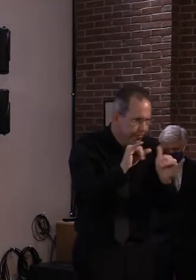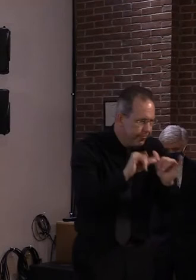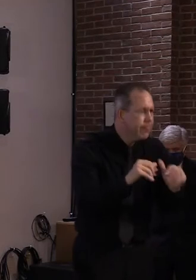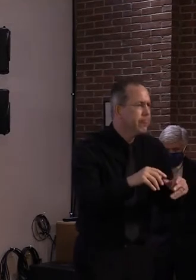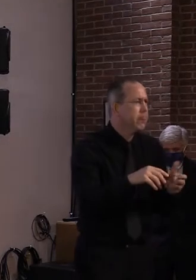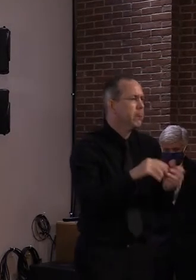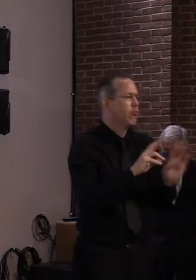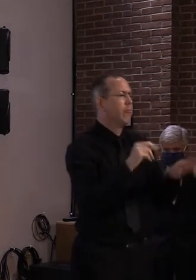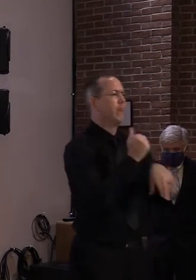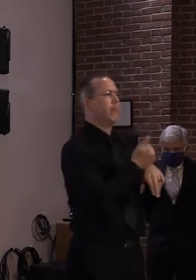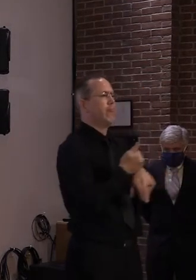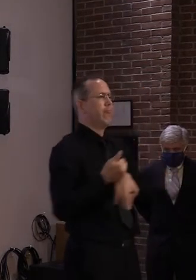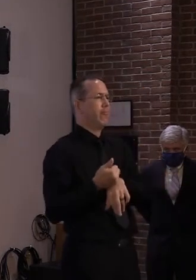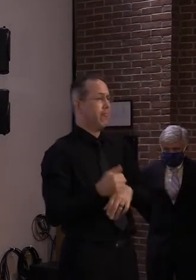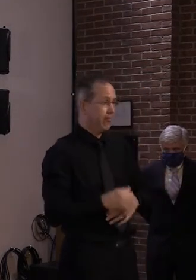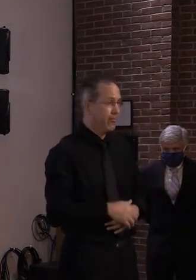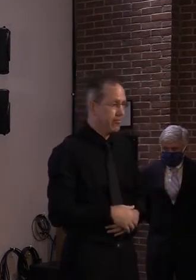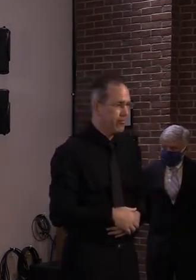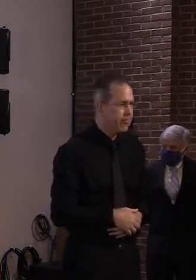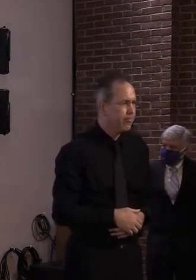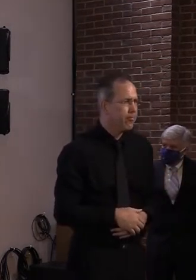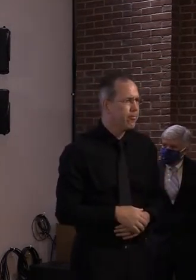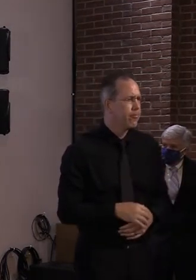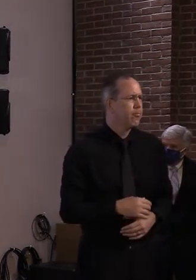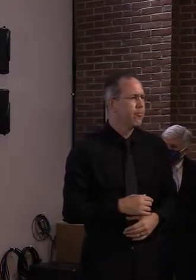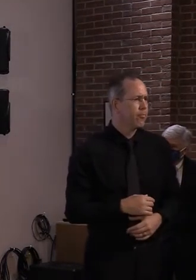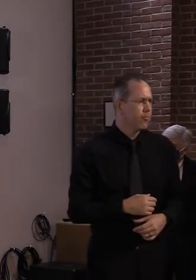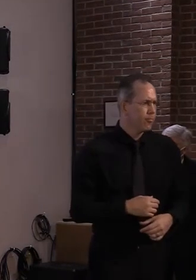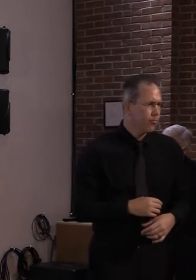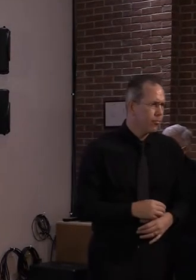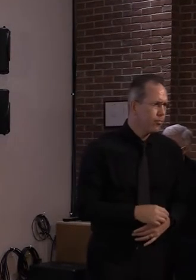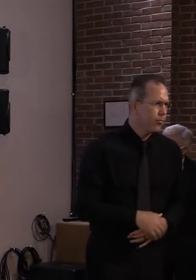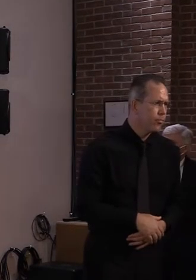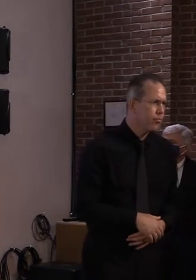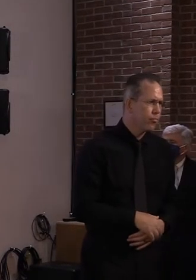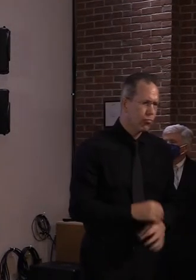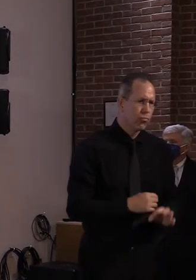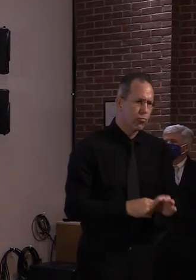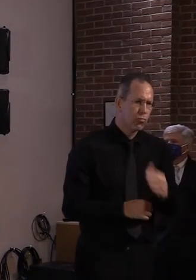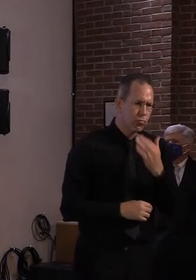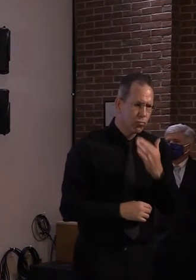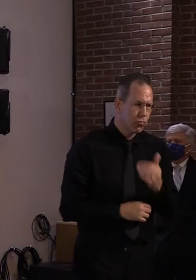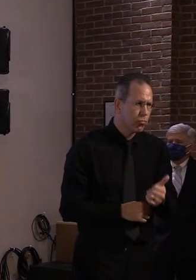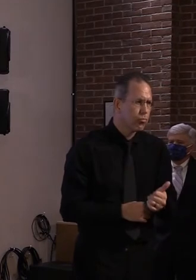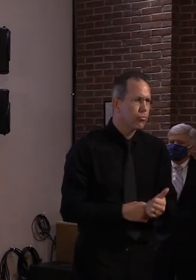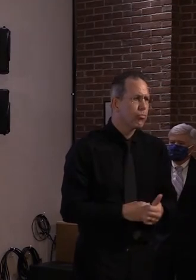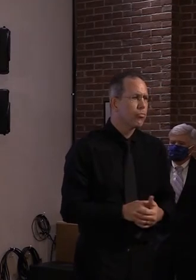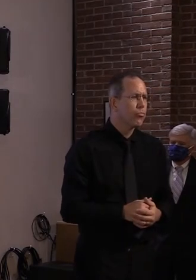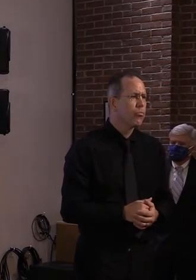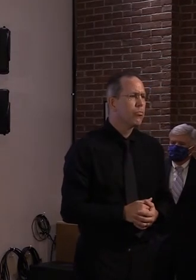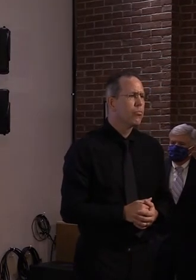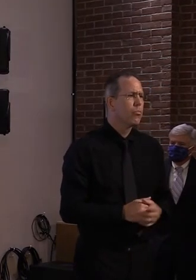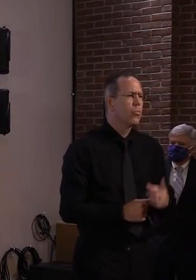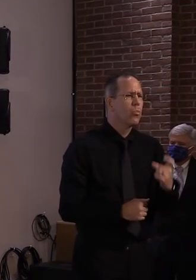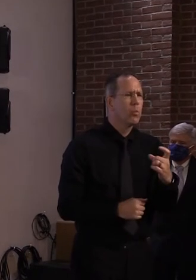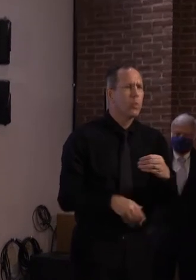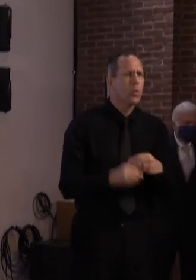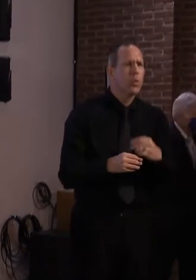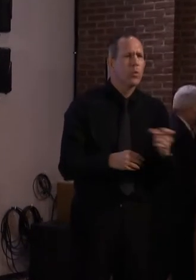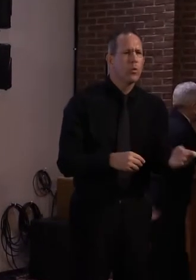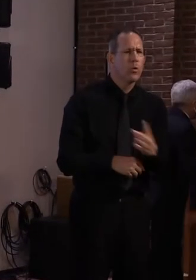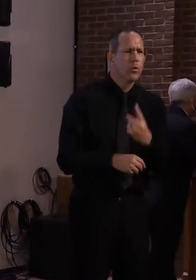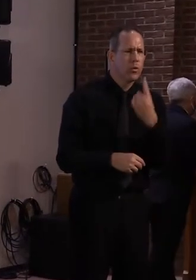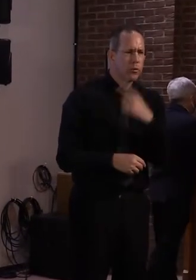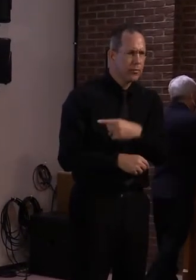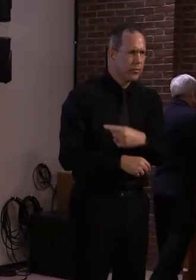All right, thank you. Hopefully quick question for Smith. Are there any updates on the